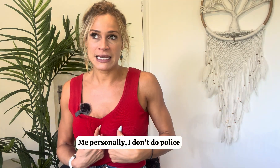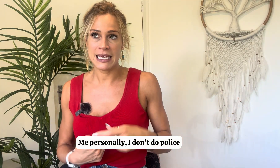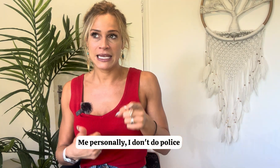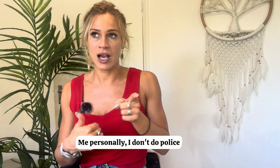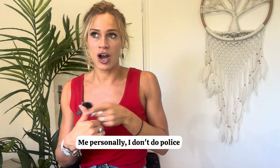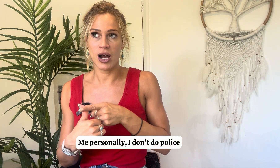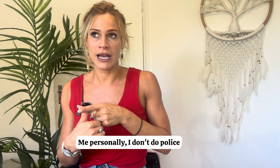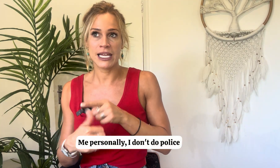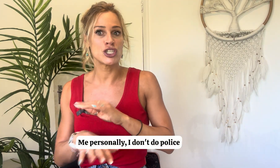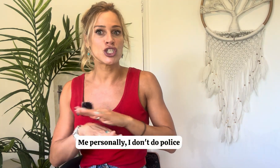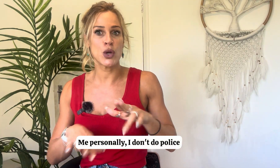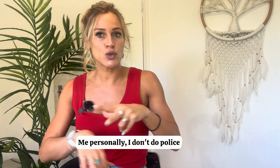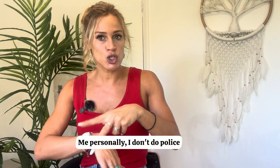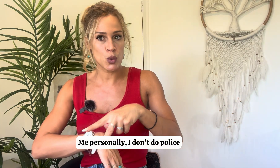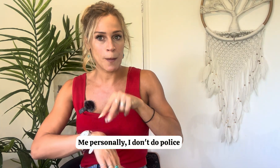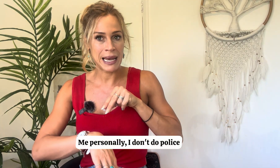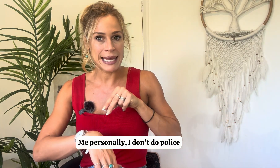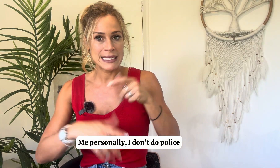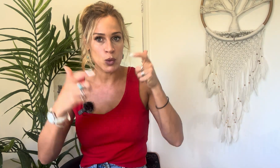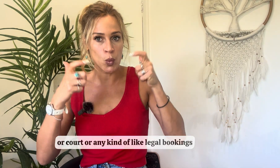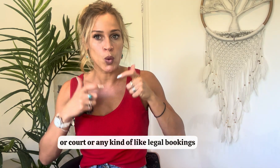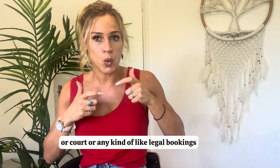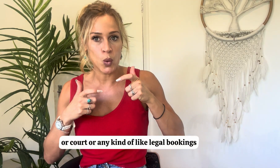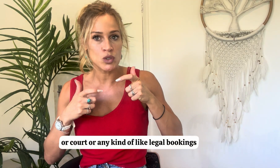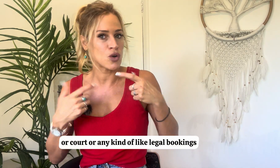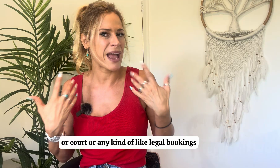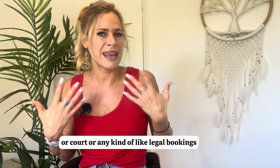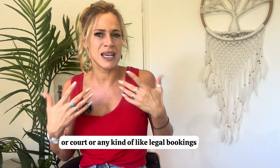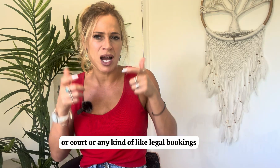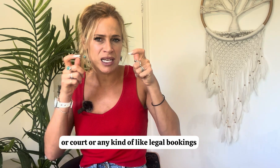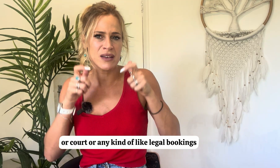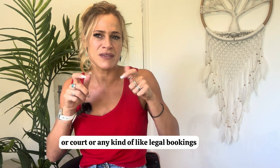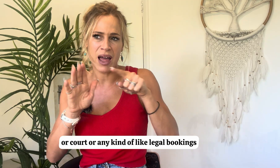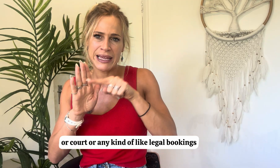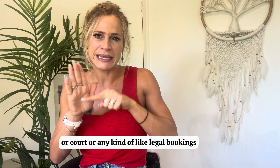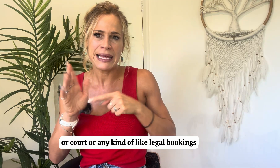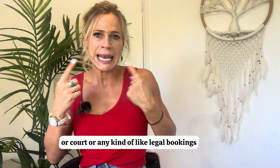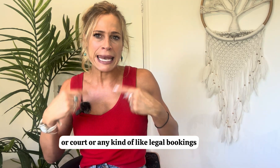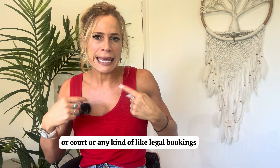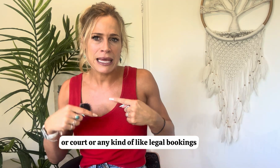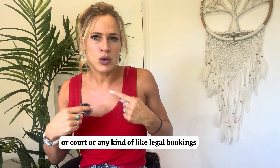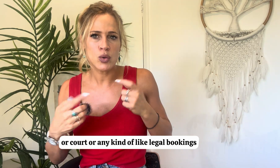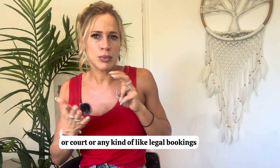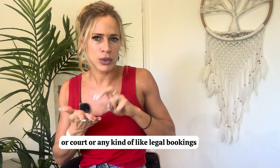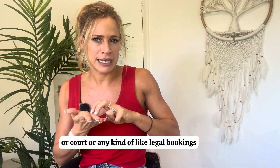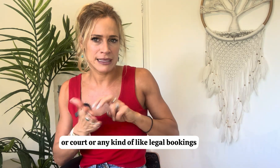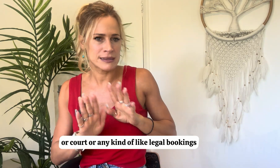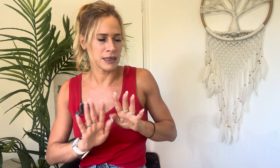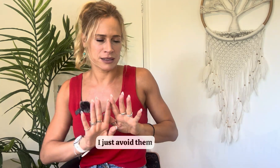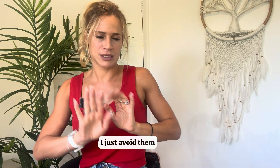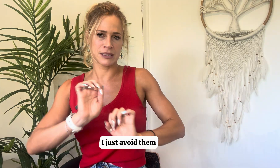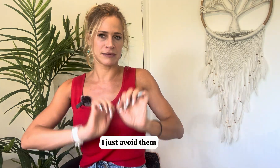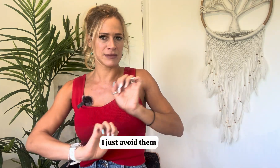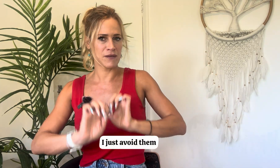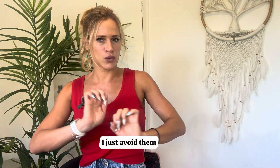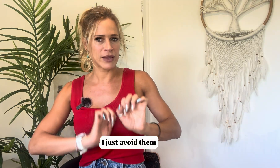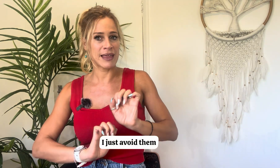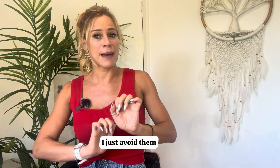personally, I don't do police or court or any kind of like legal bookings. I just avoid them, and